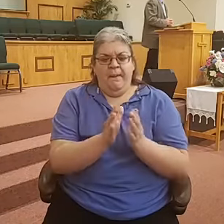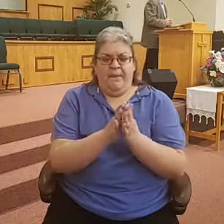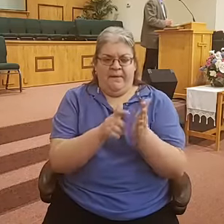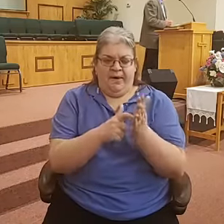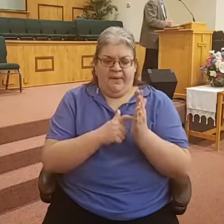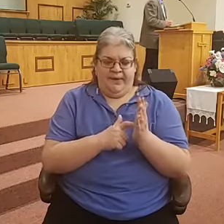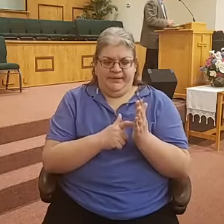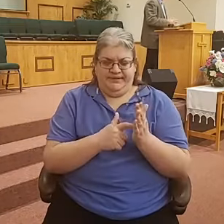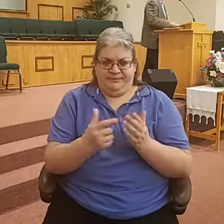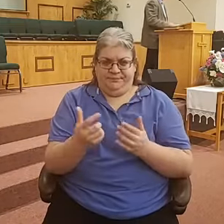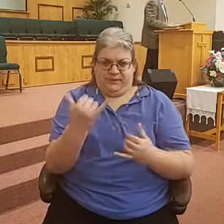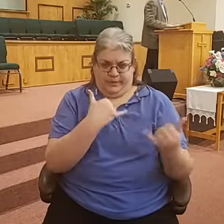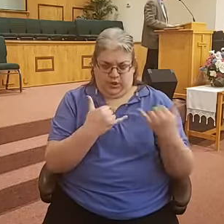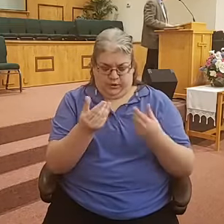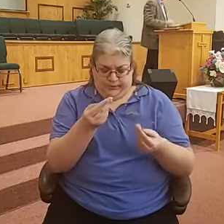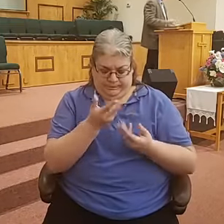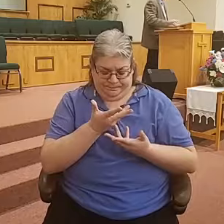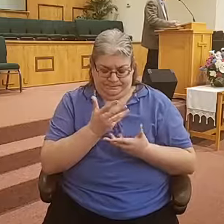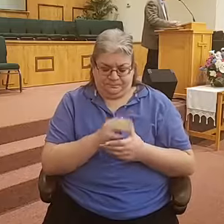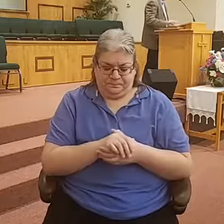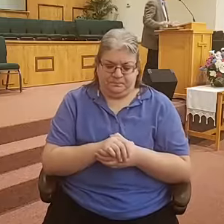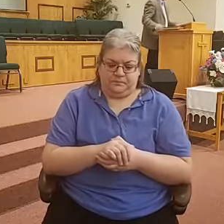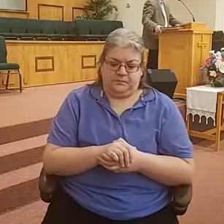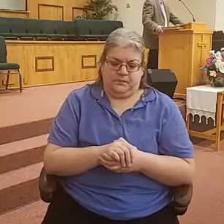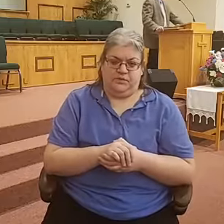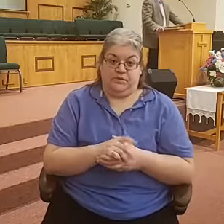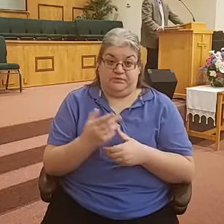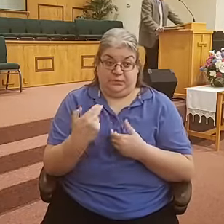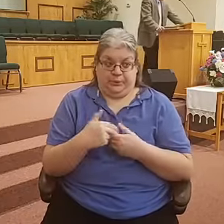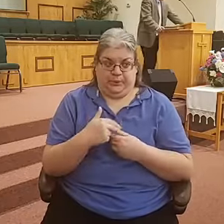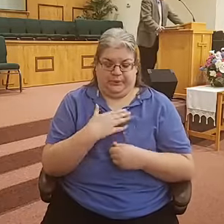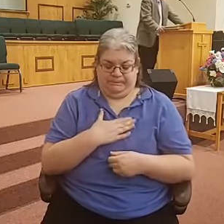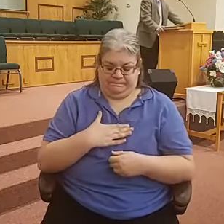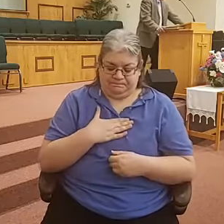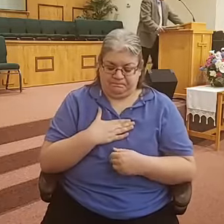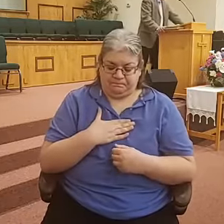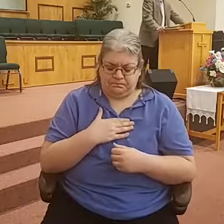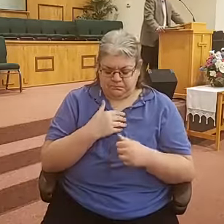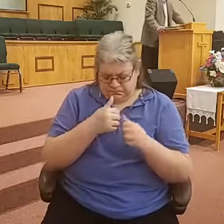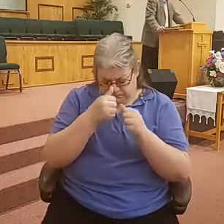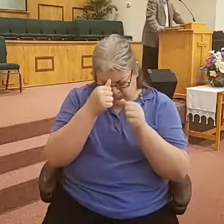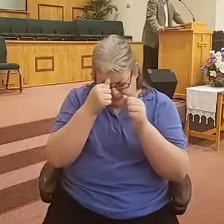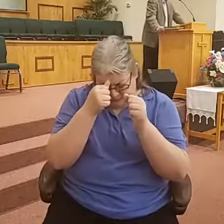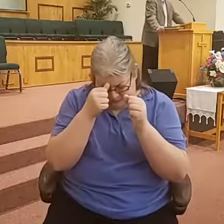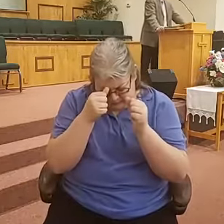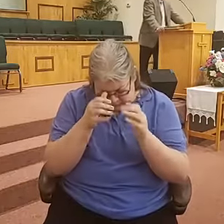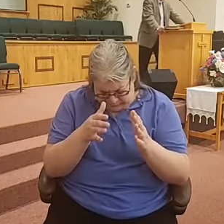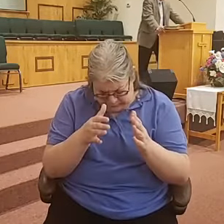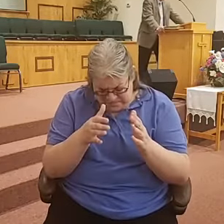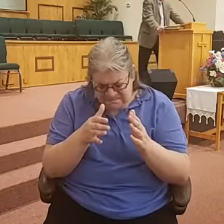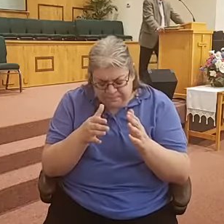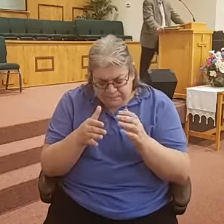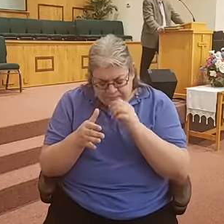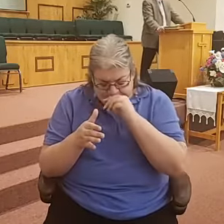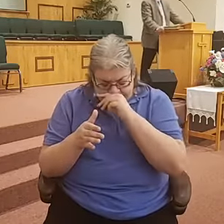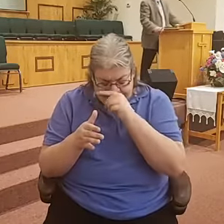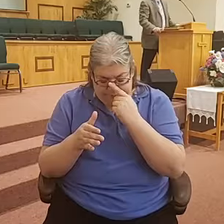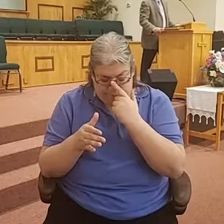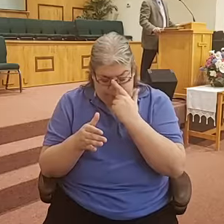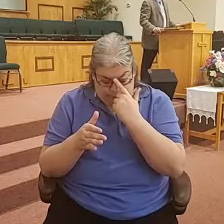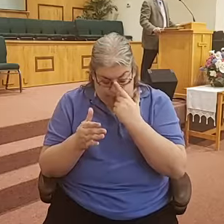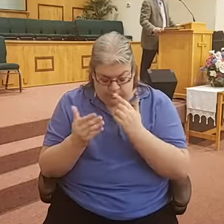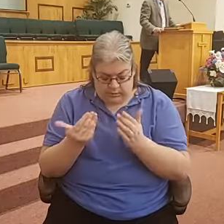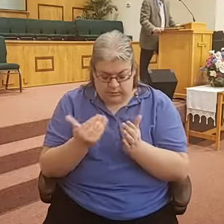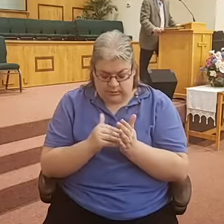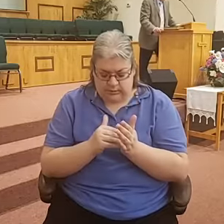okay? So if you'll join me. Our Heavenly Father, once again, we ask that you would be